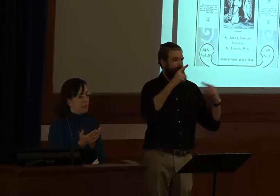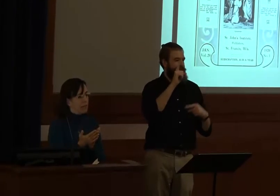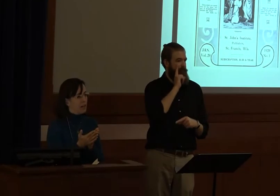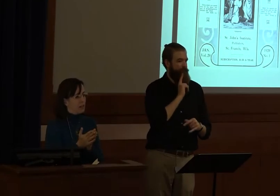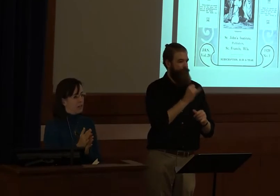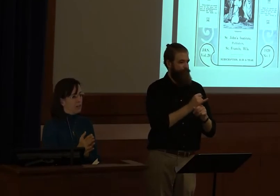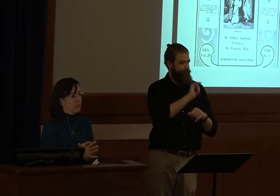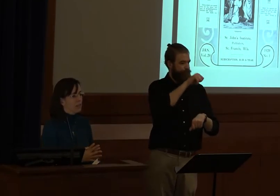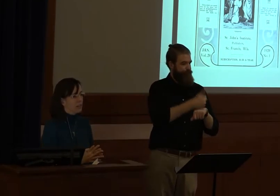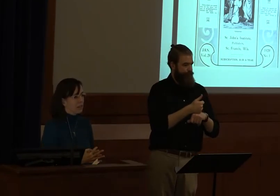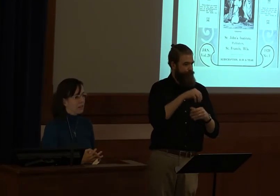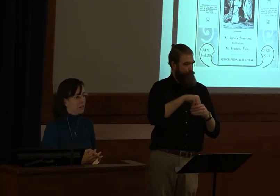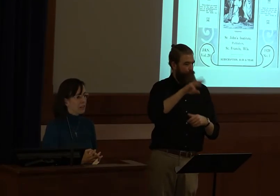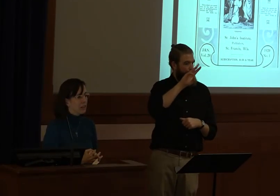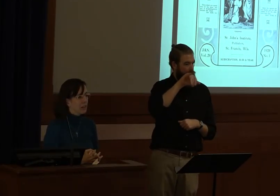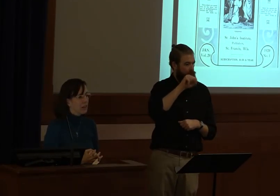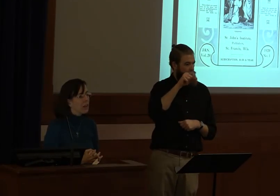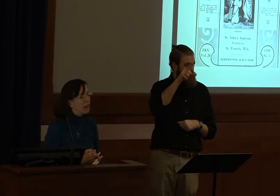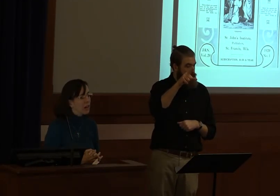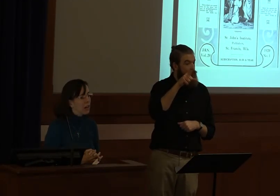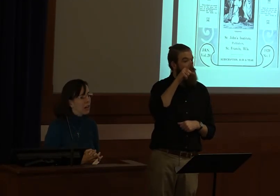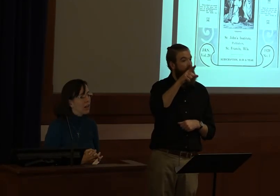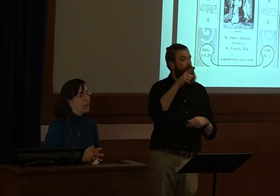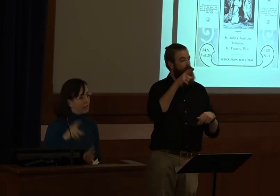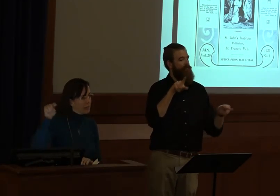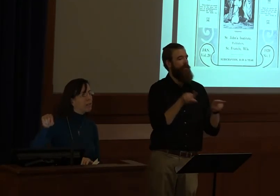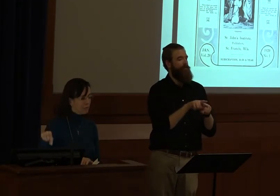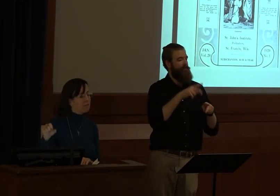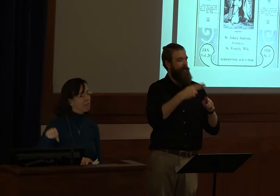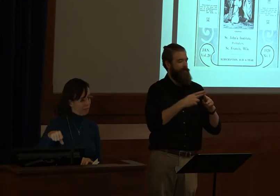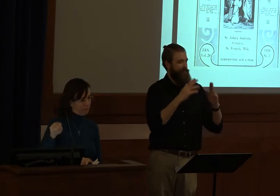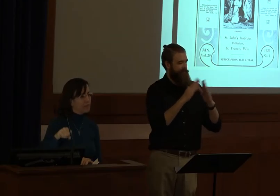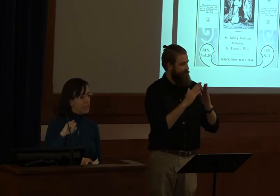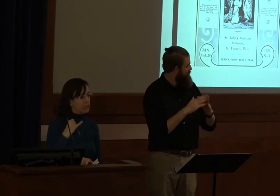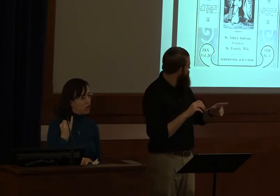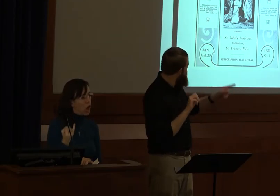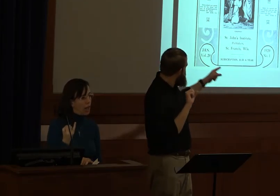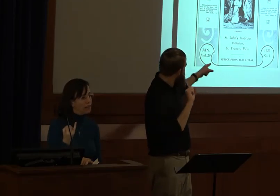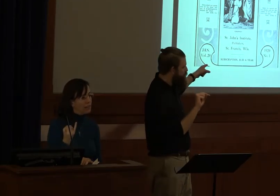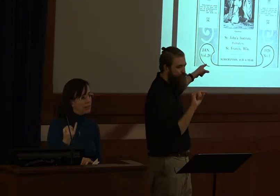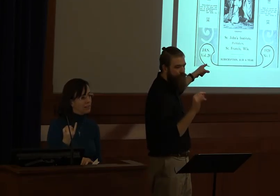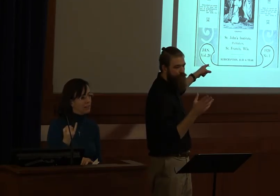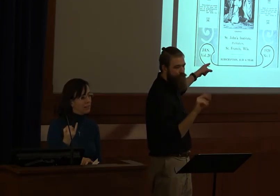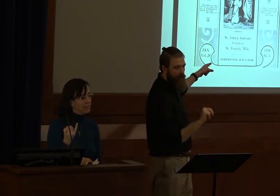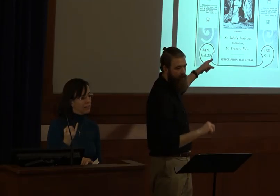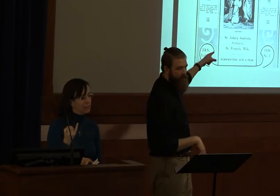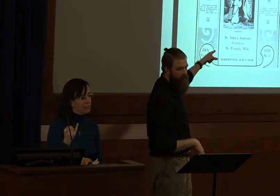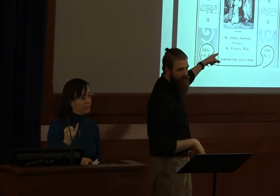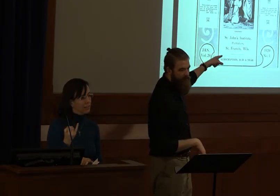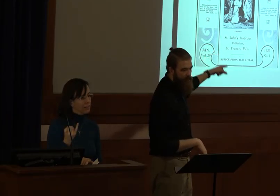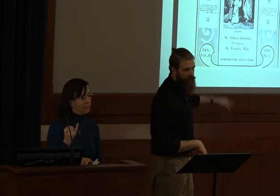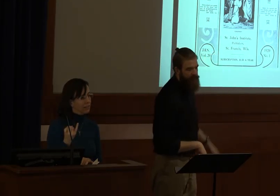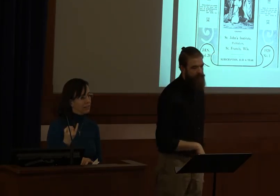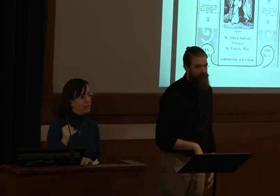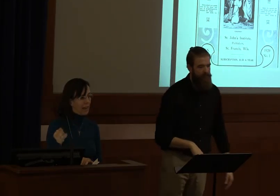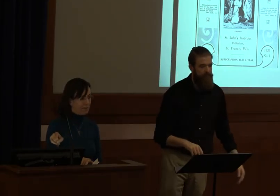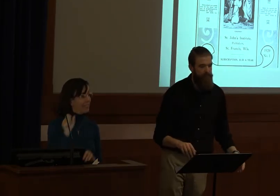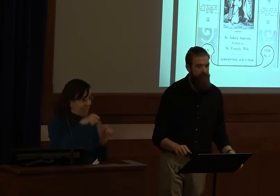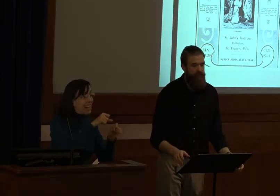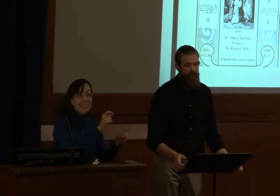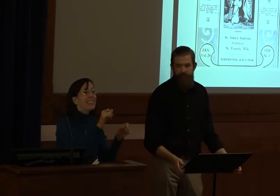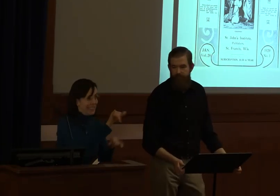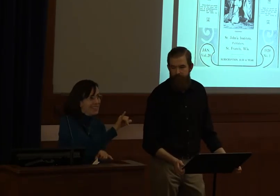This periodical. The famous deaf residential school in Wisconsin. Mm-hmm. St. John's. Has the same name as a period.